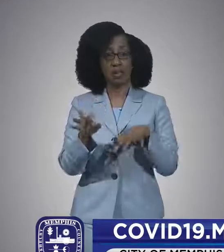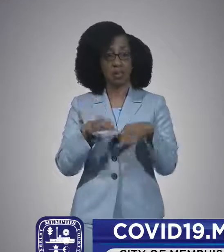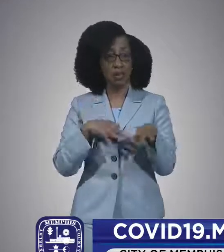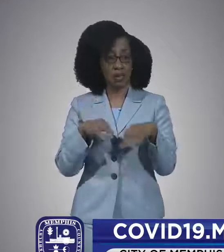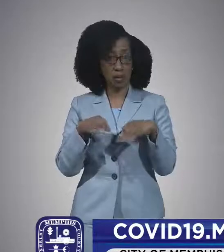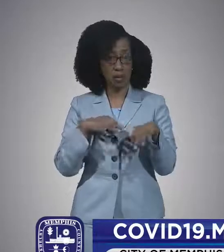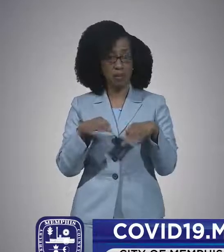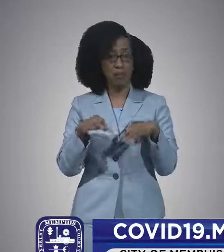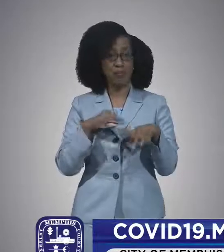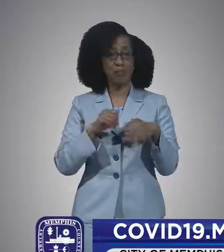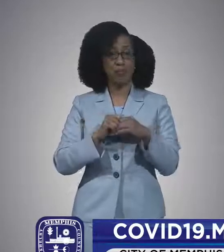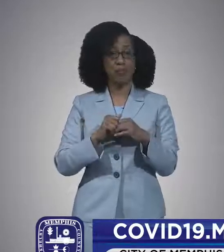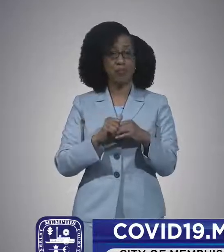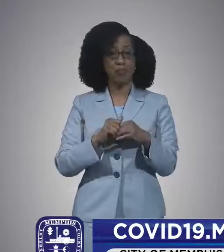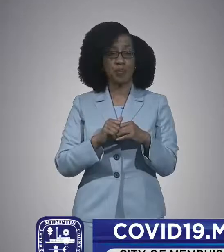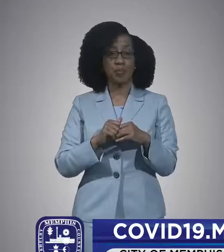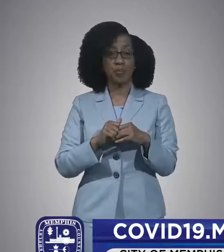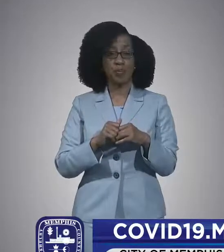Taylor just talked about,